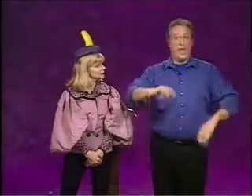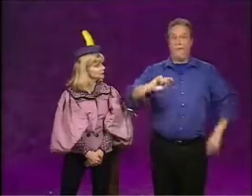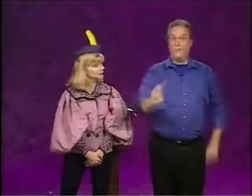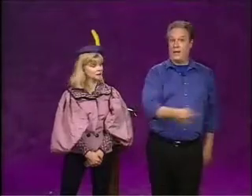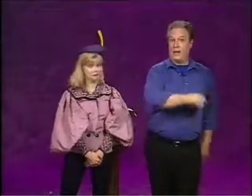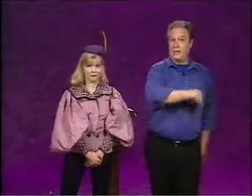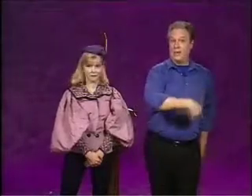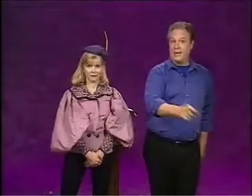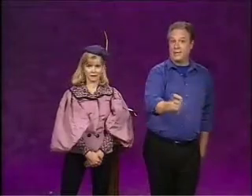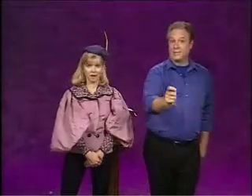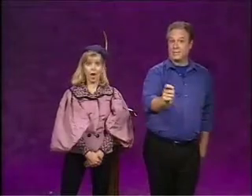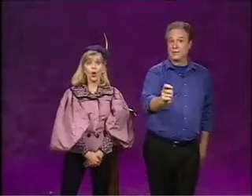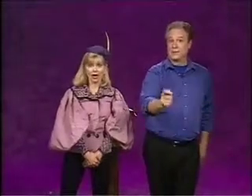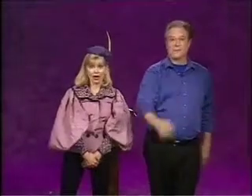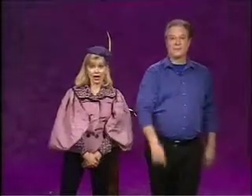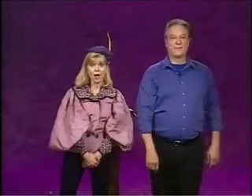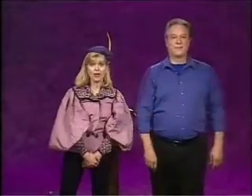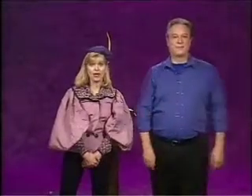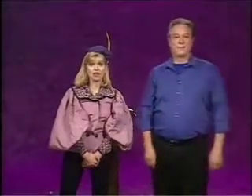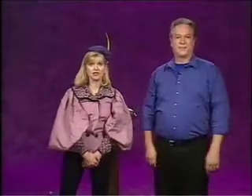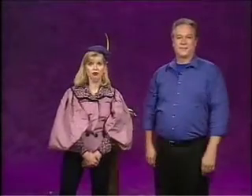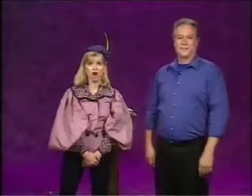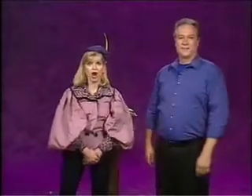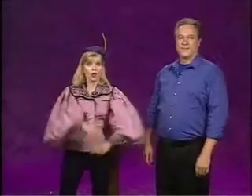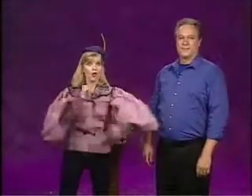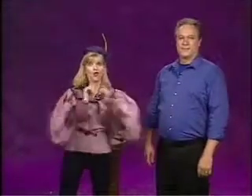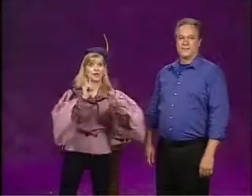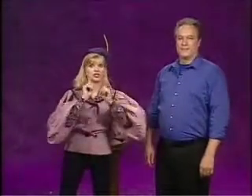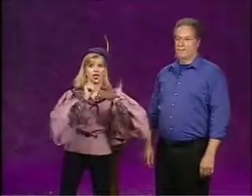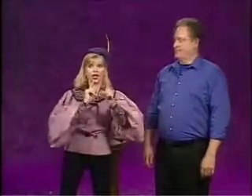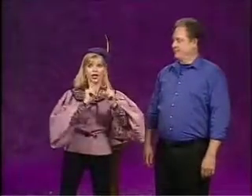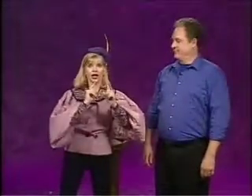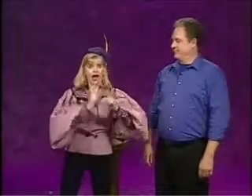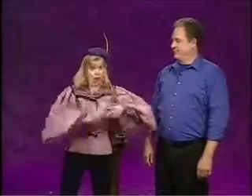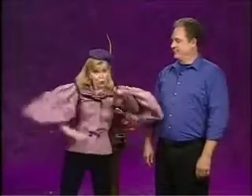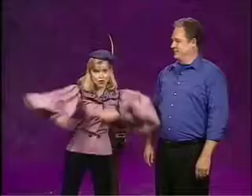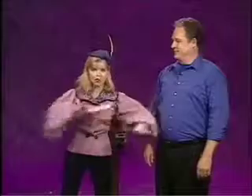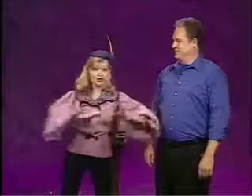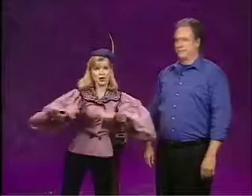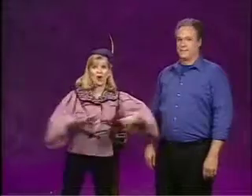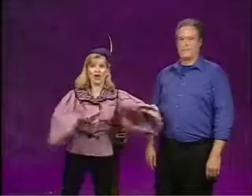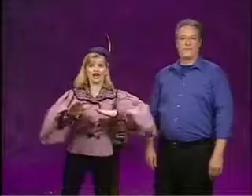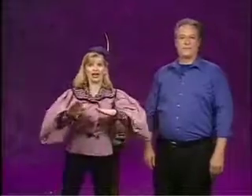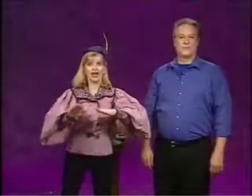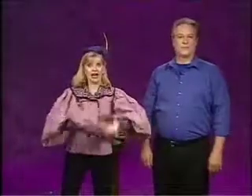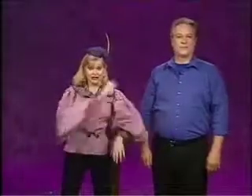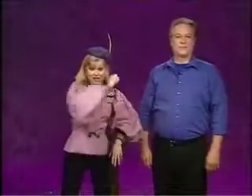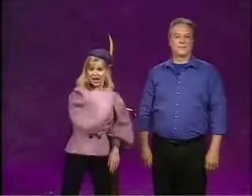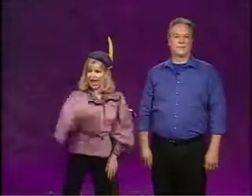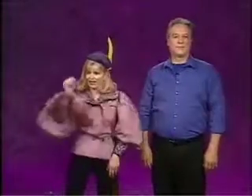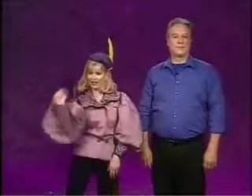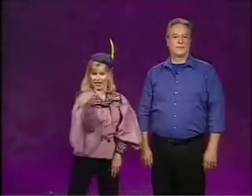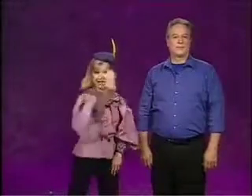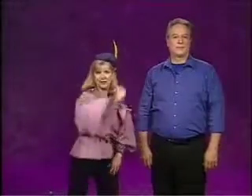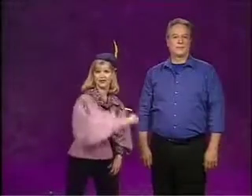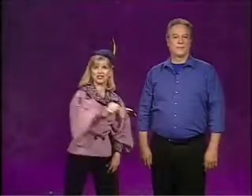and playing tennis. We crank up the pace for rapid talking, brisk walking, and a lively game of